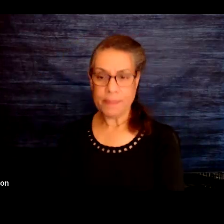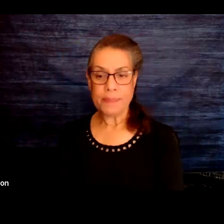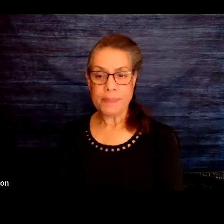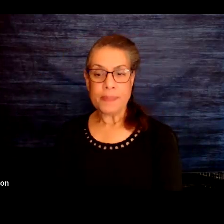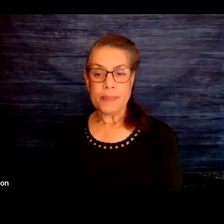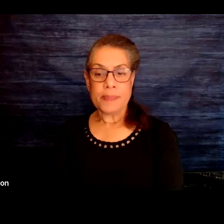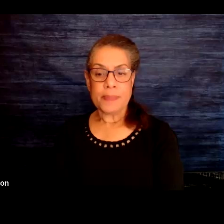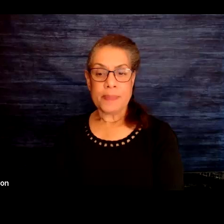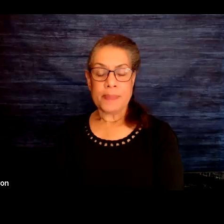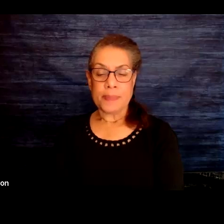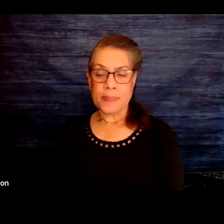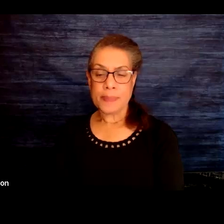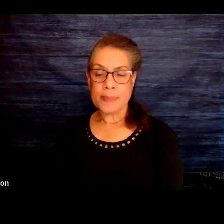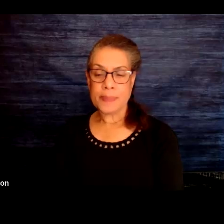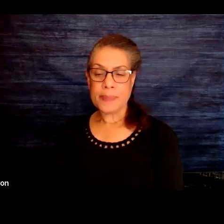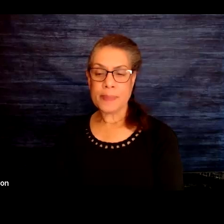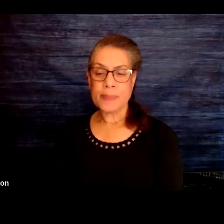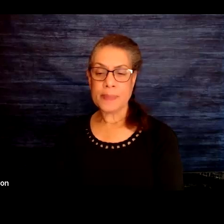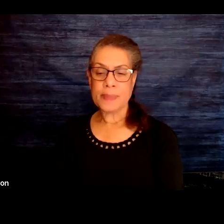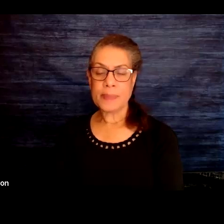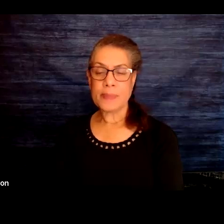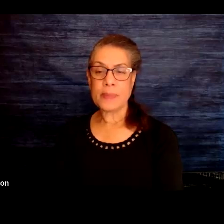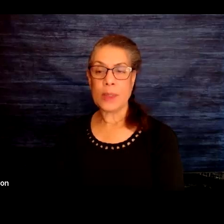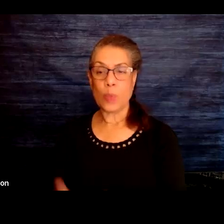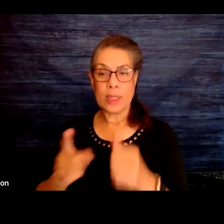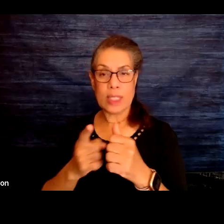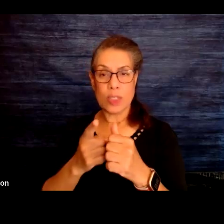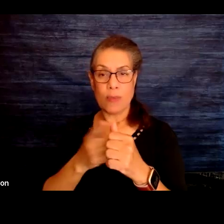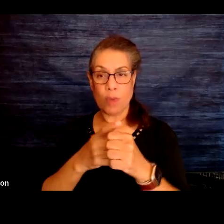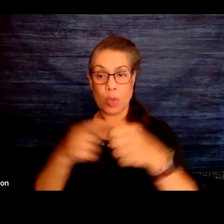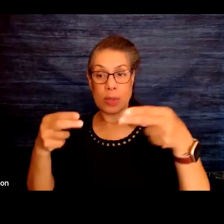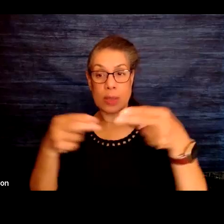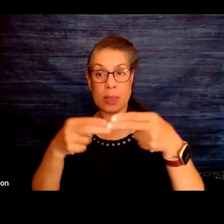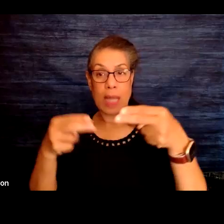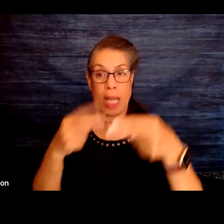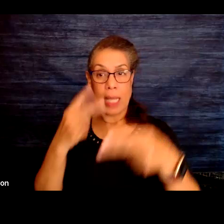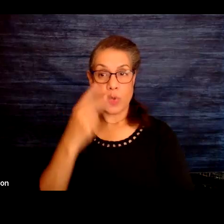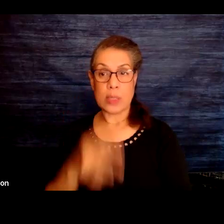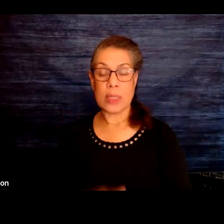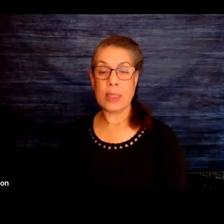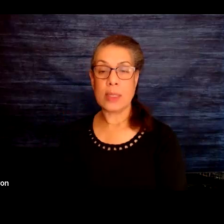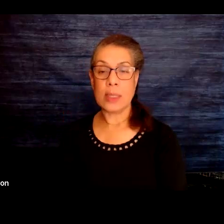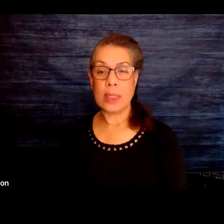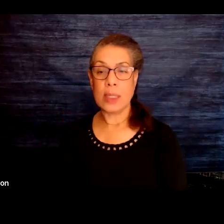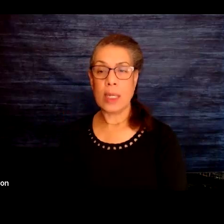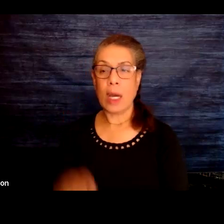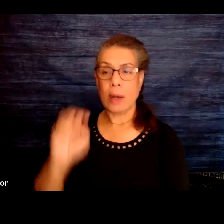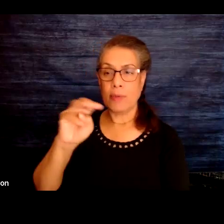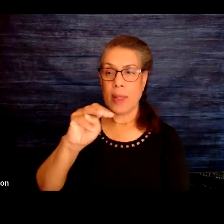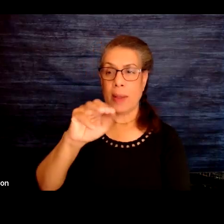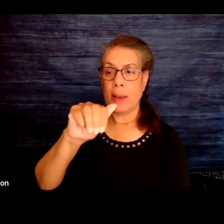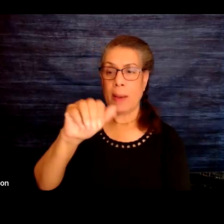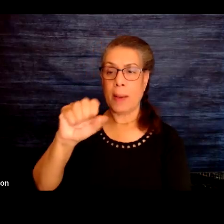So what you're looking at in this first data slide is each component of the Mass Core